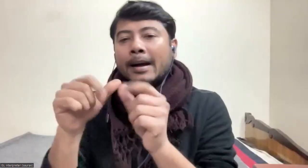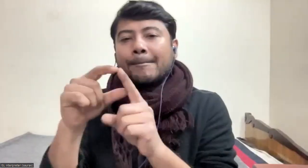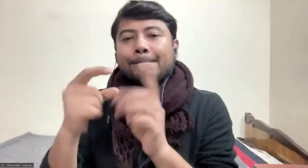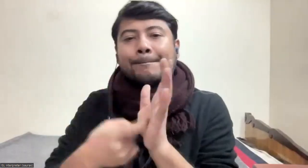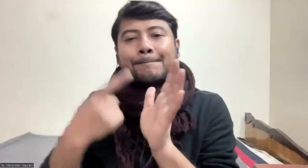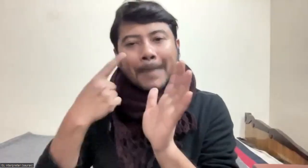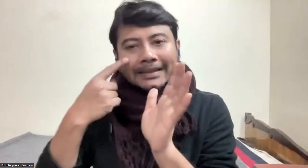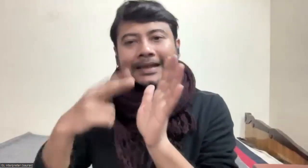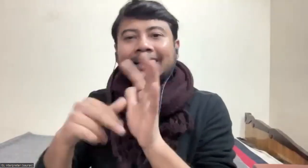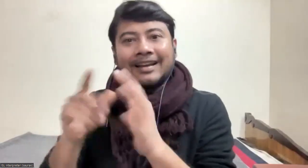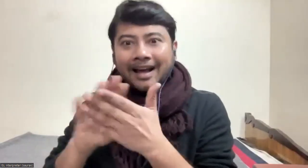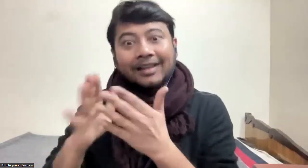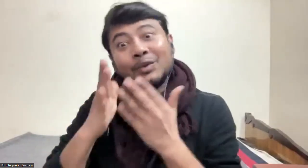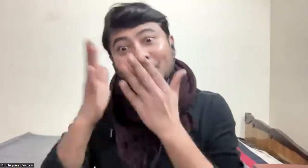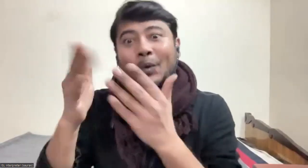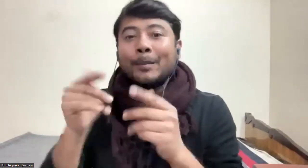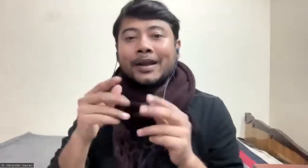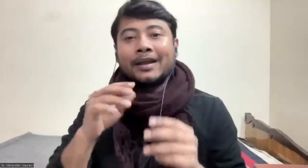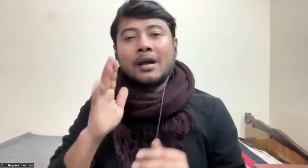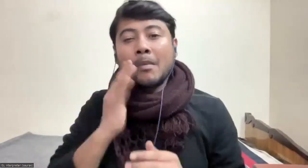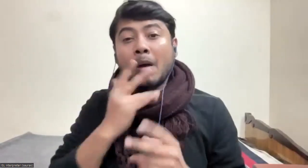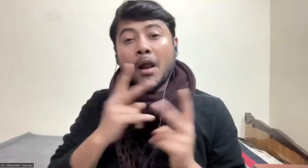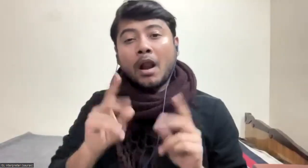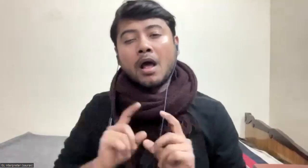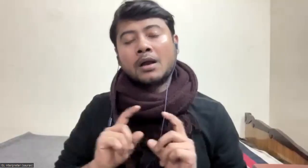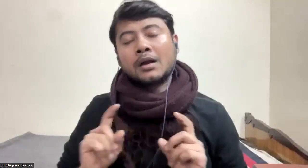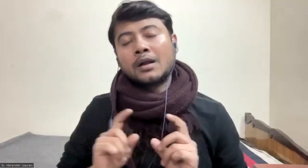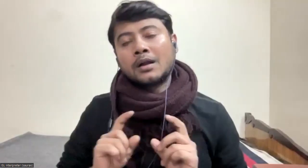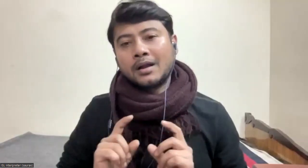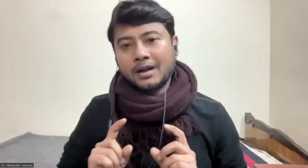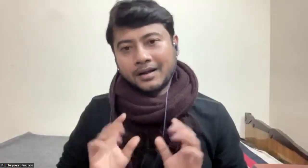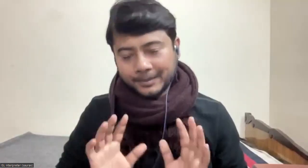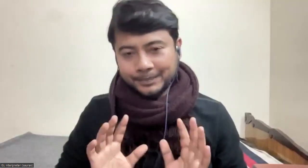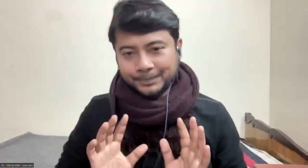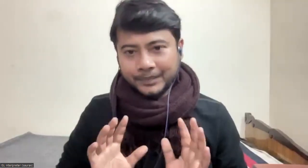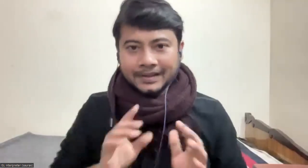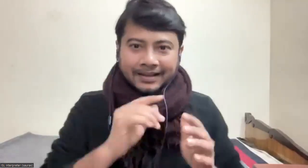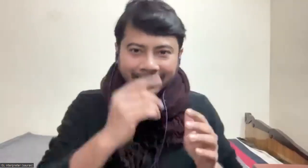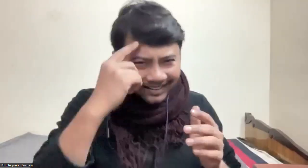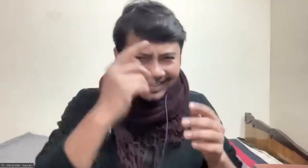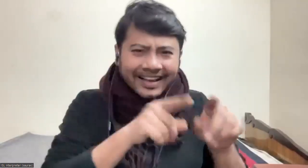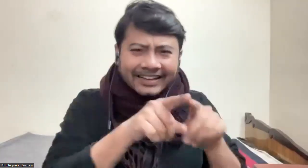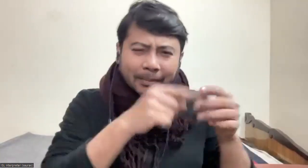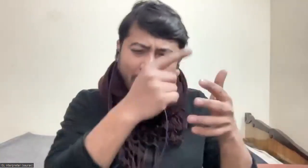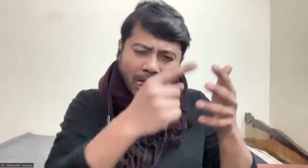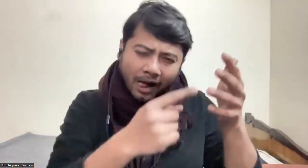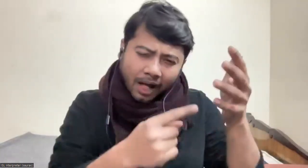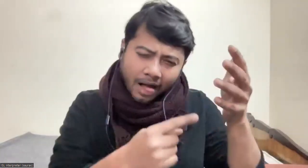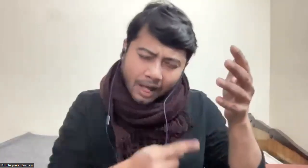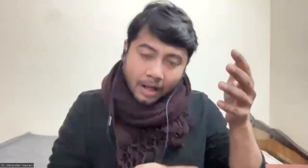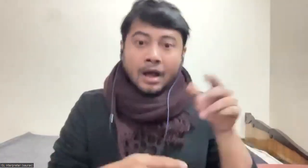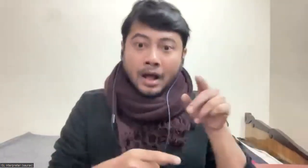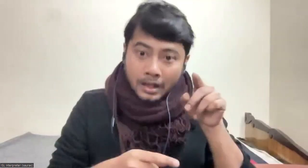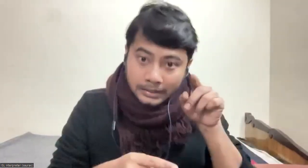to place this chanting at the same level as these kind of activities is again very, very